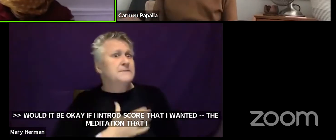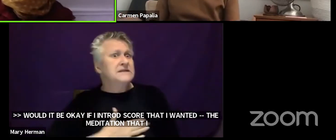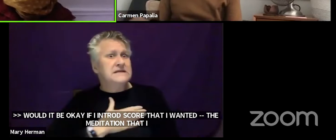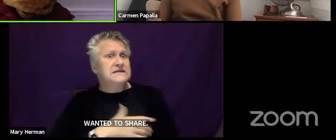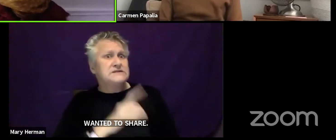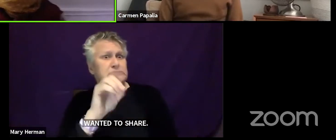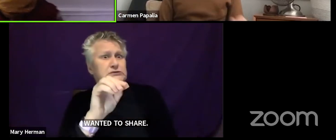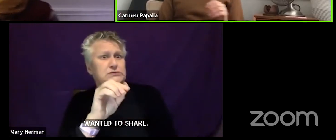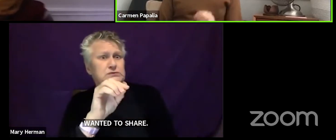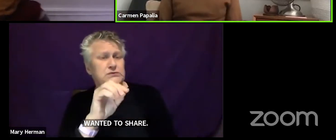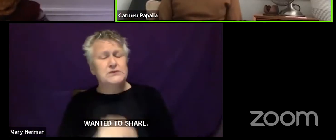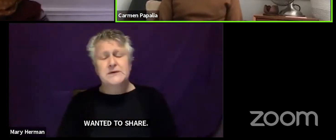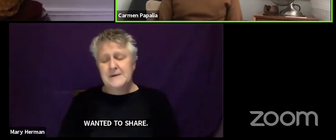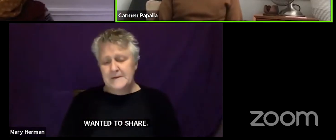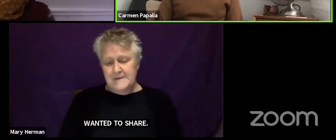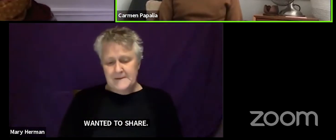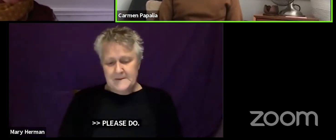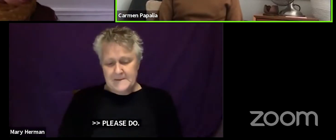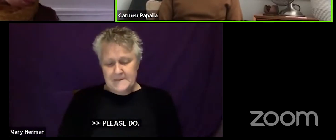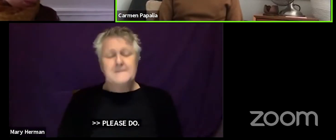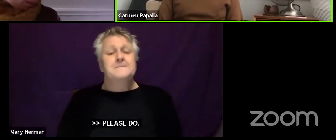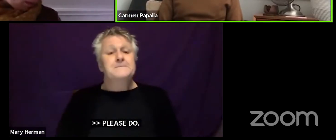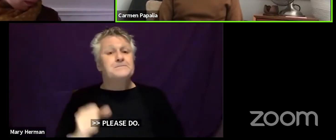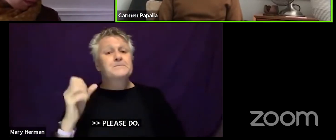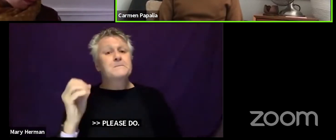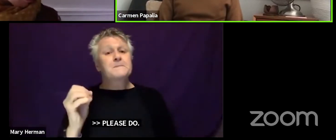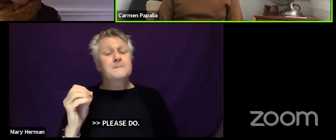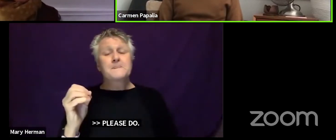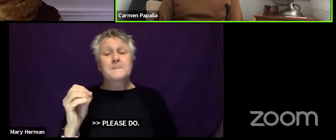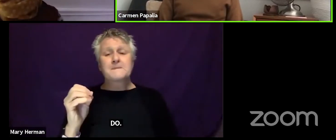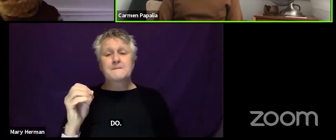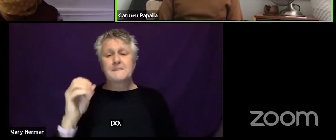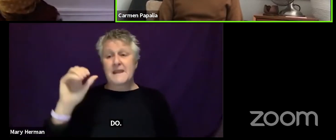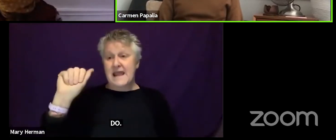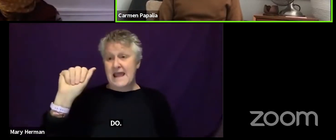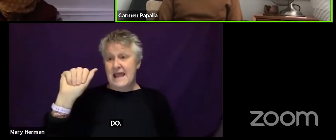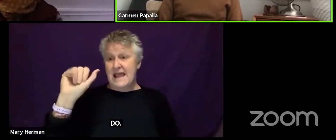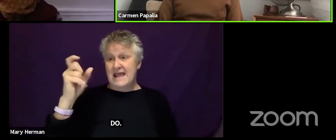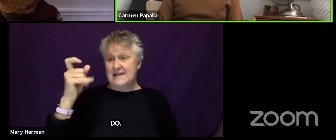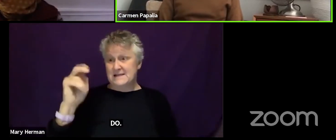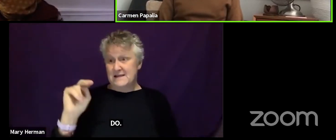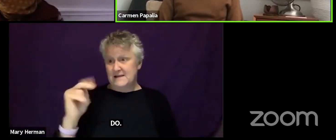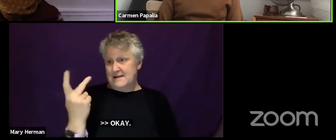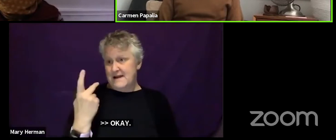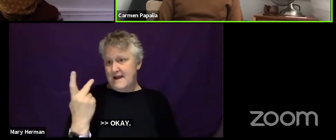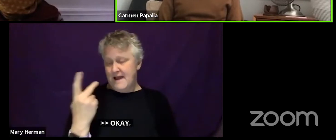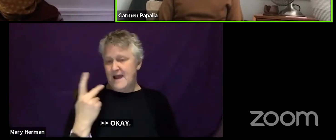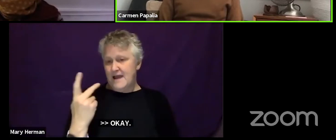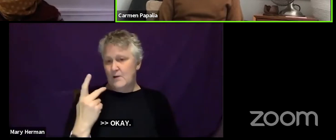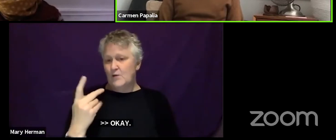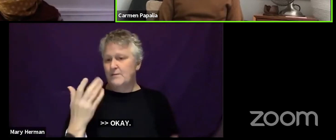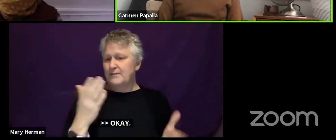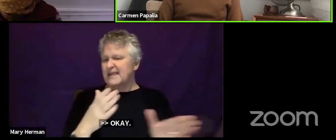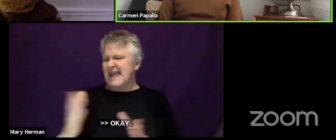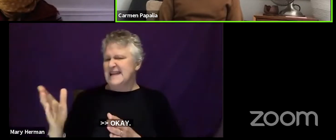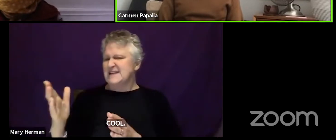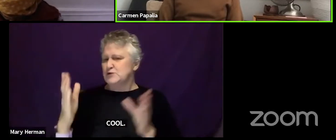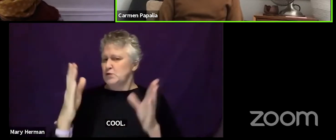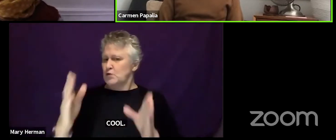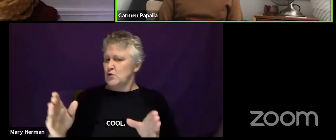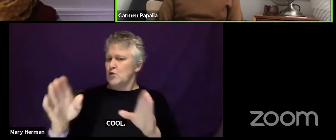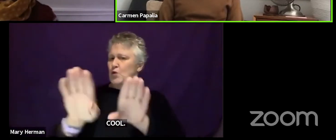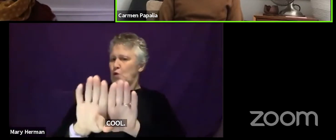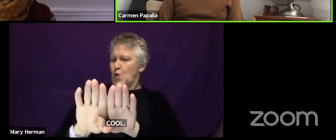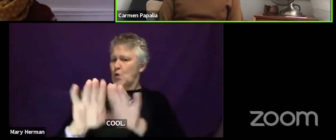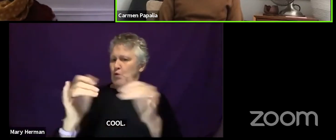cool. So, Aislinn and I were going to conclude today with a little a